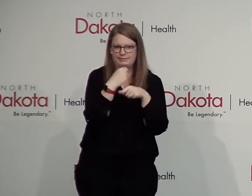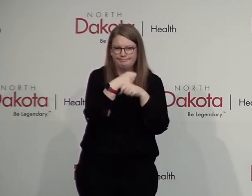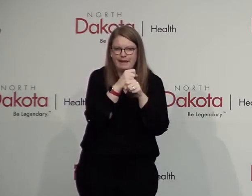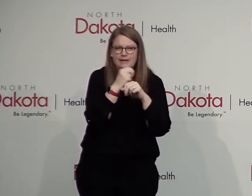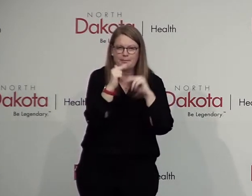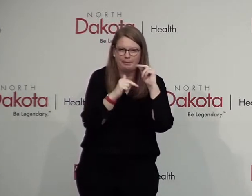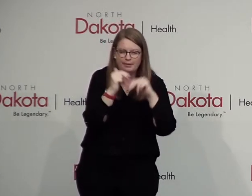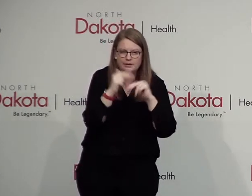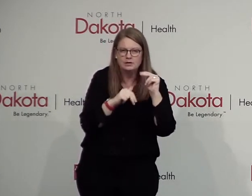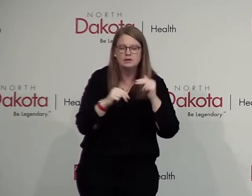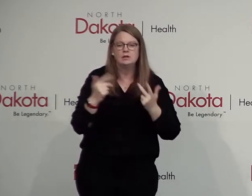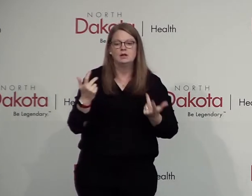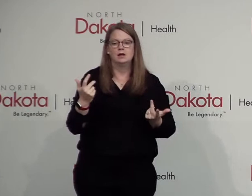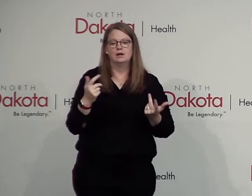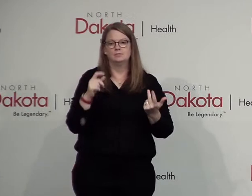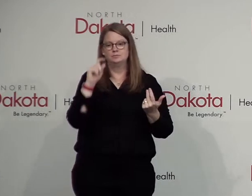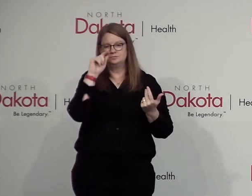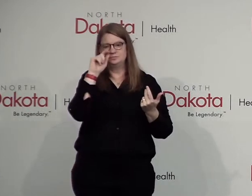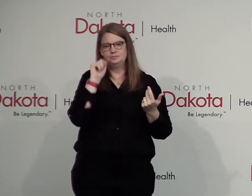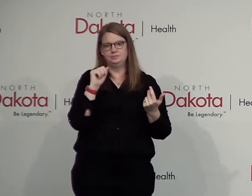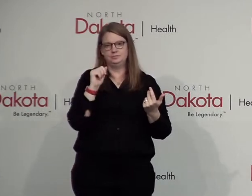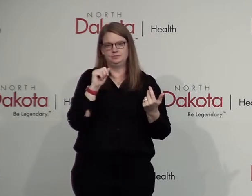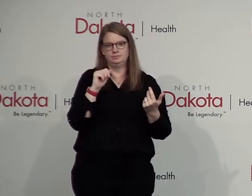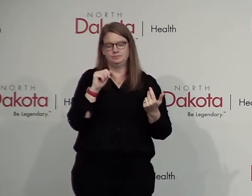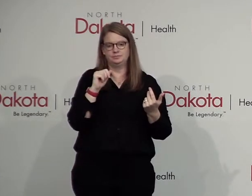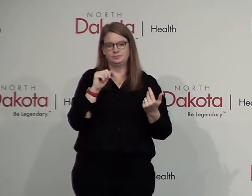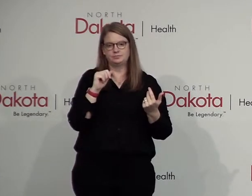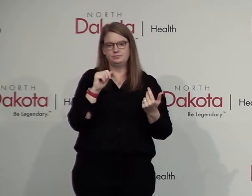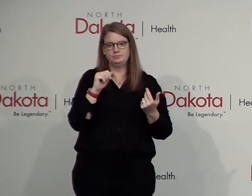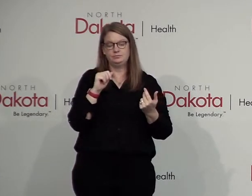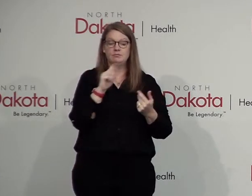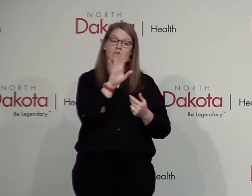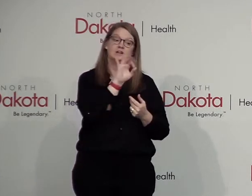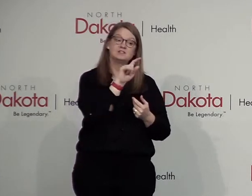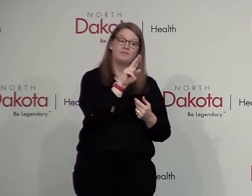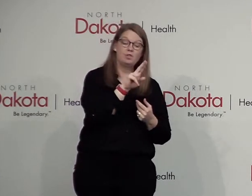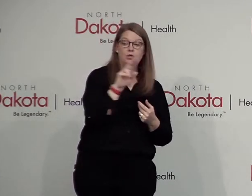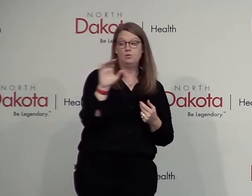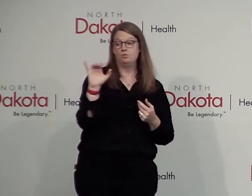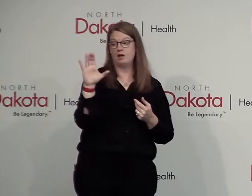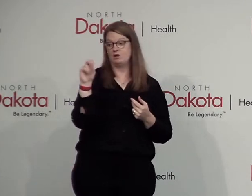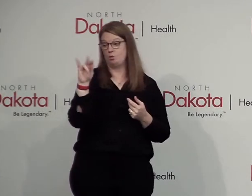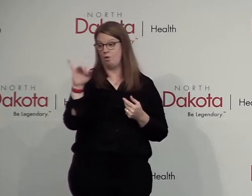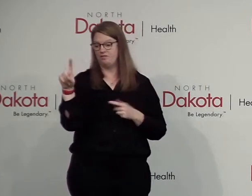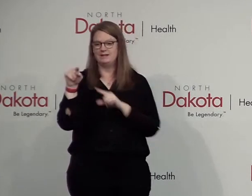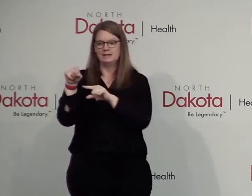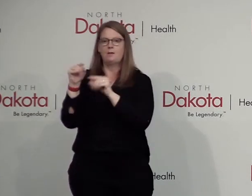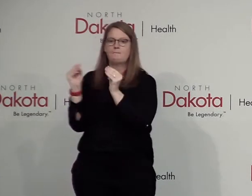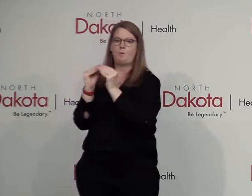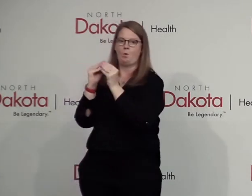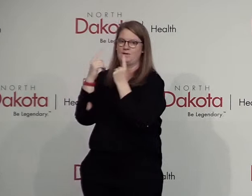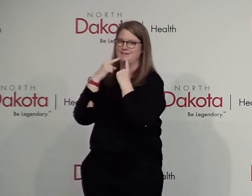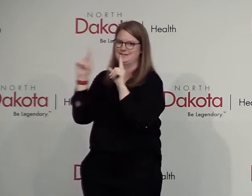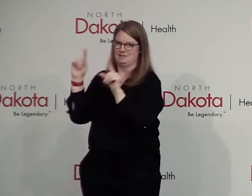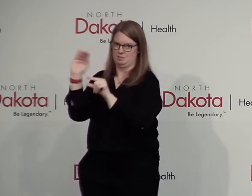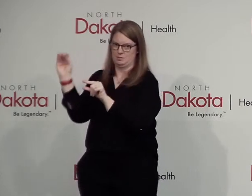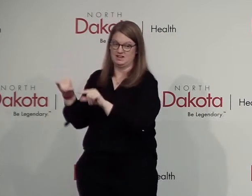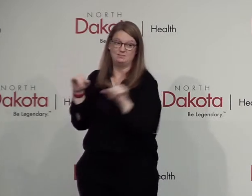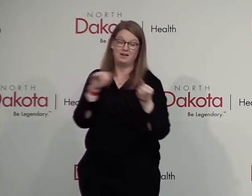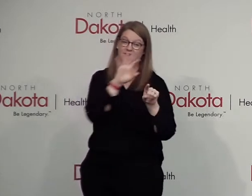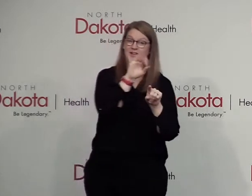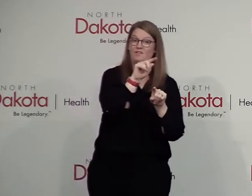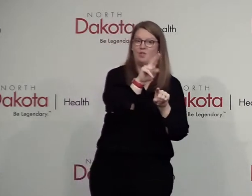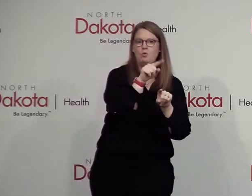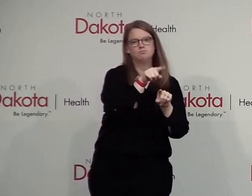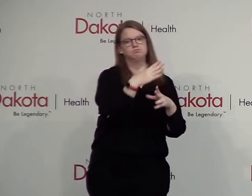as highly effective as the COVID vaccines have been in terms of percentages, they still